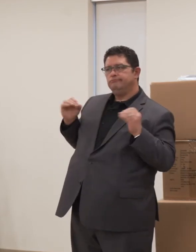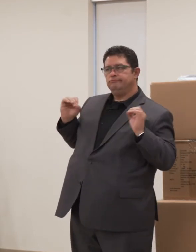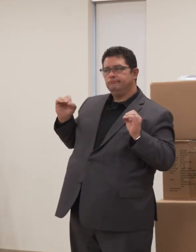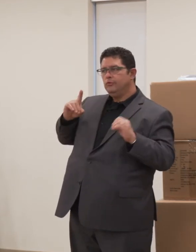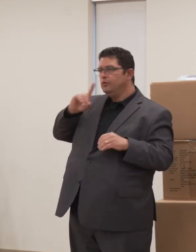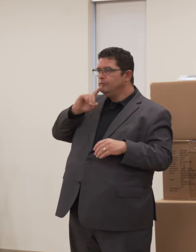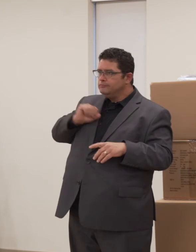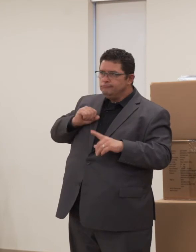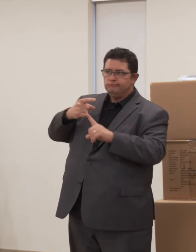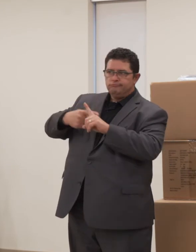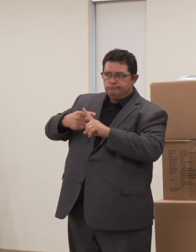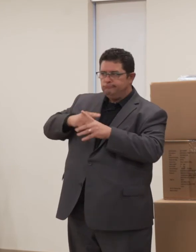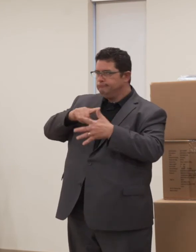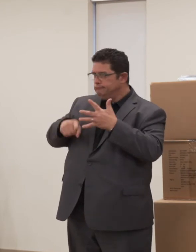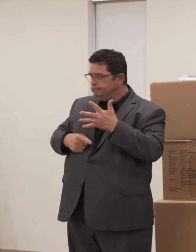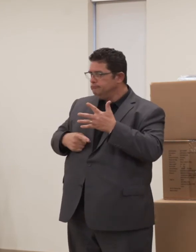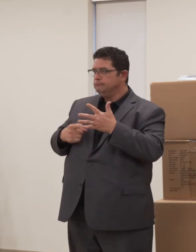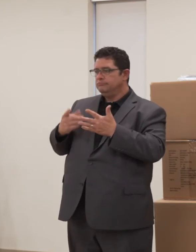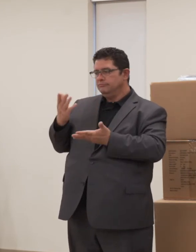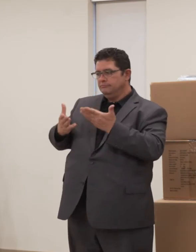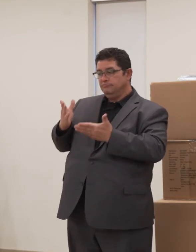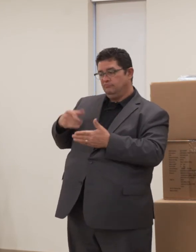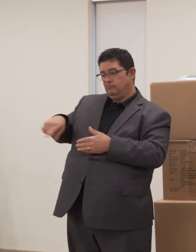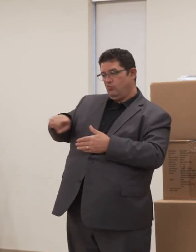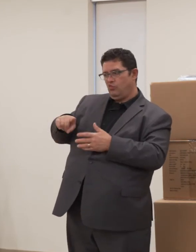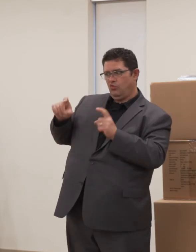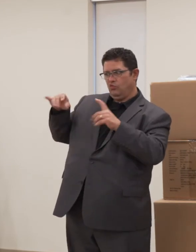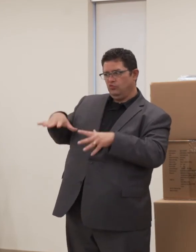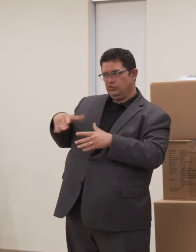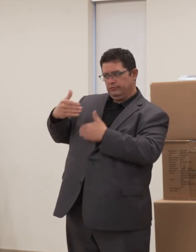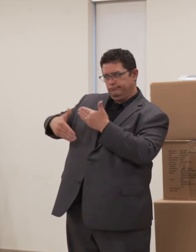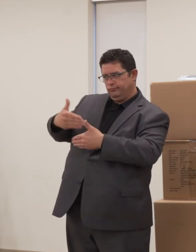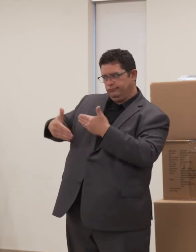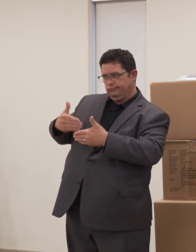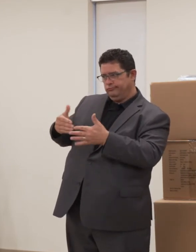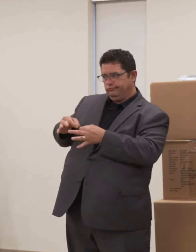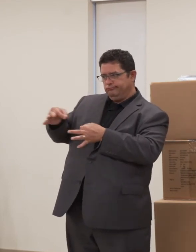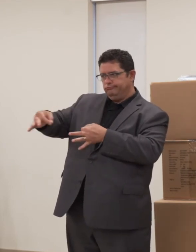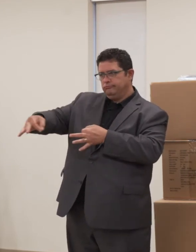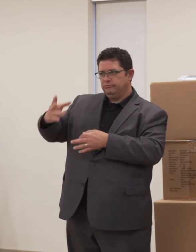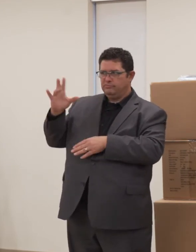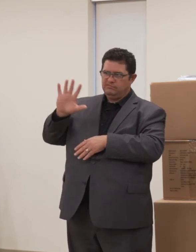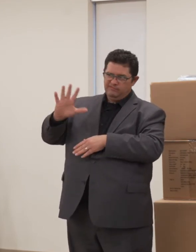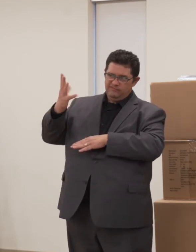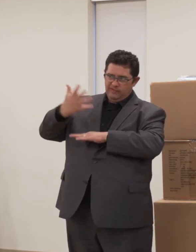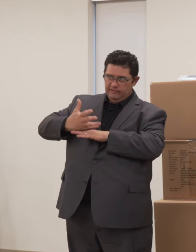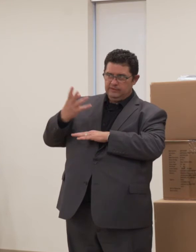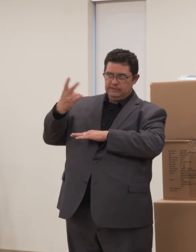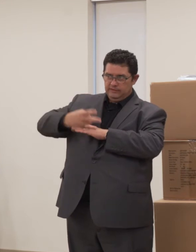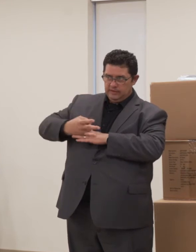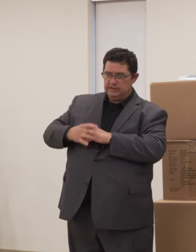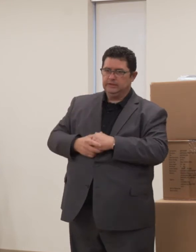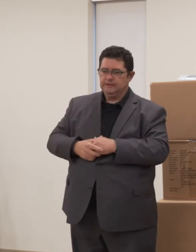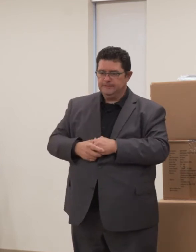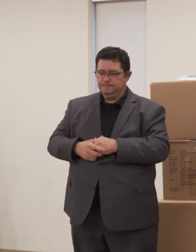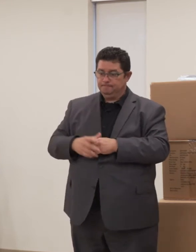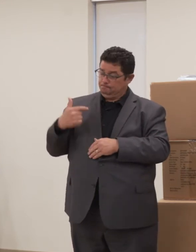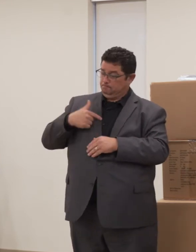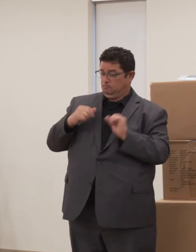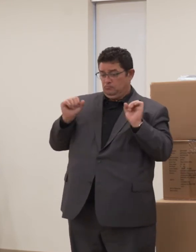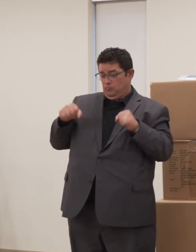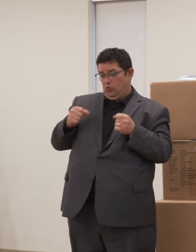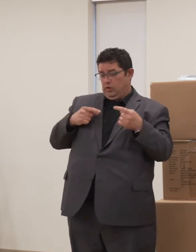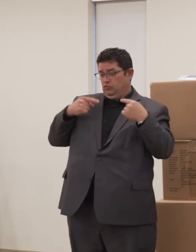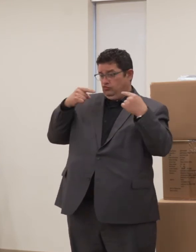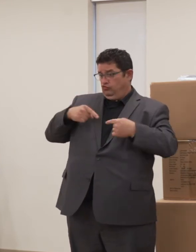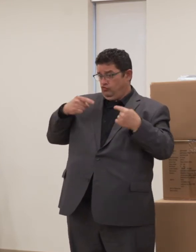are delayed, 5, 7, 10 days. And so we can certainly struggle to get